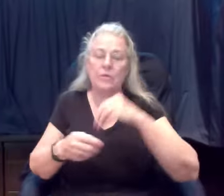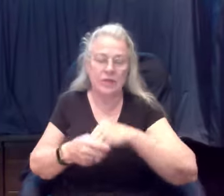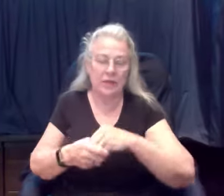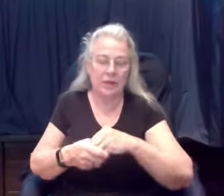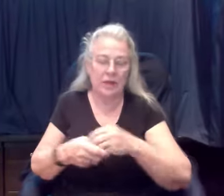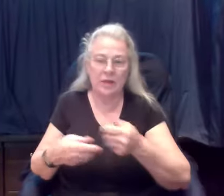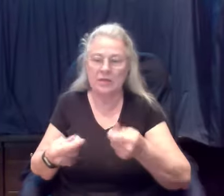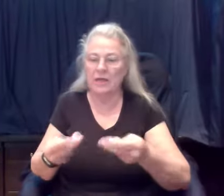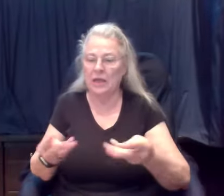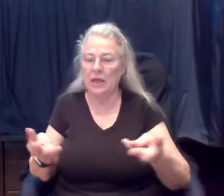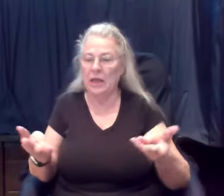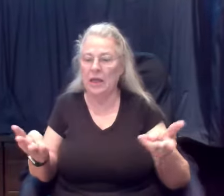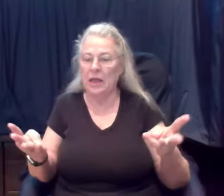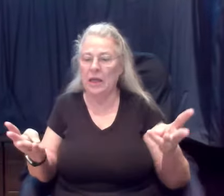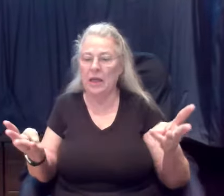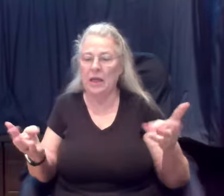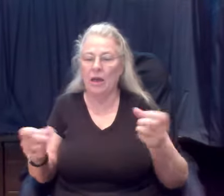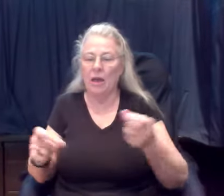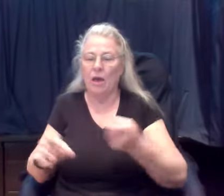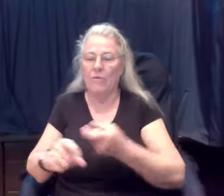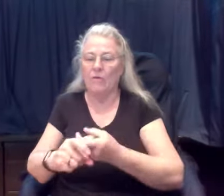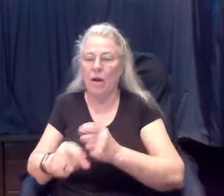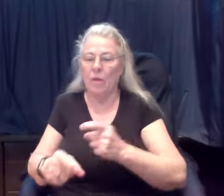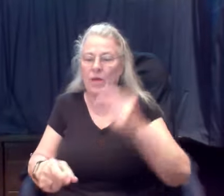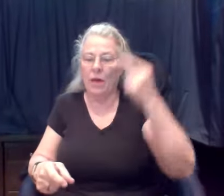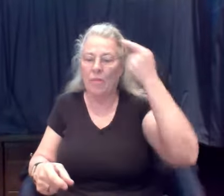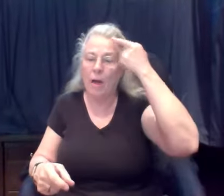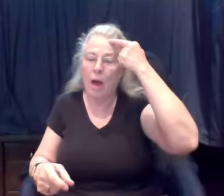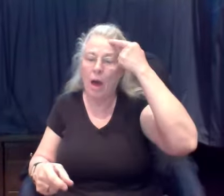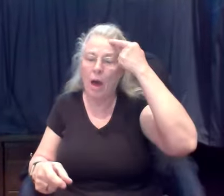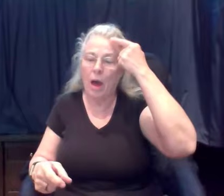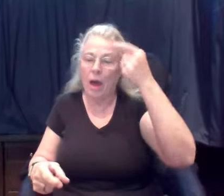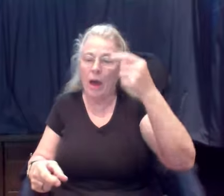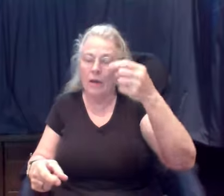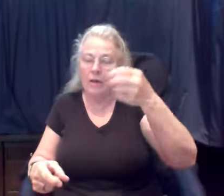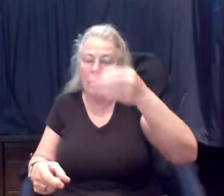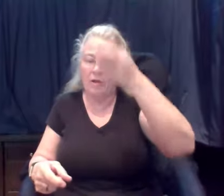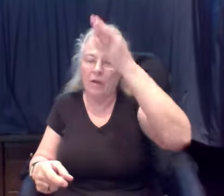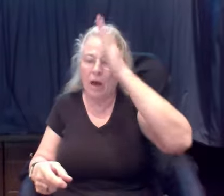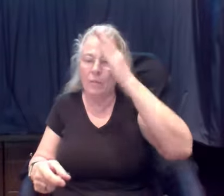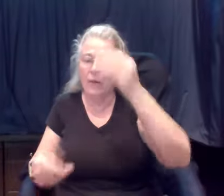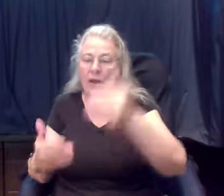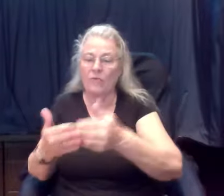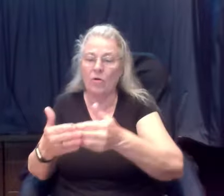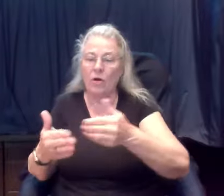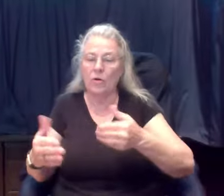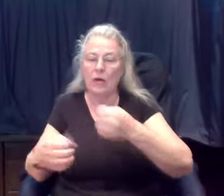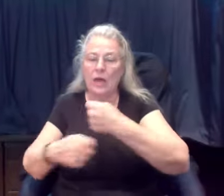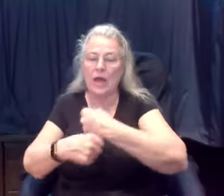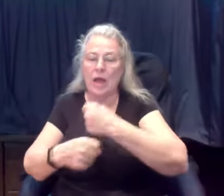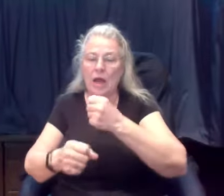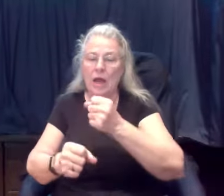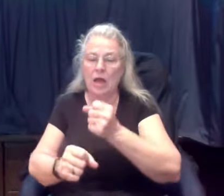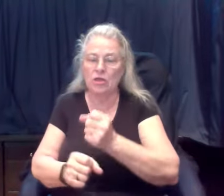in a seed? From the mind of God before creation.